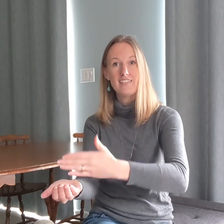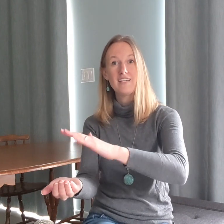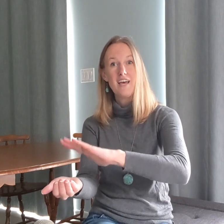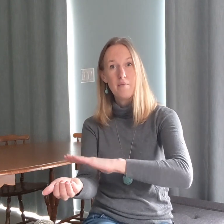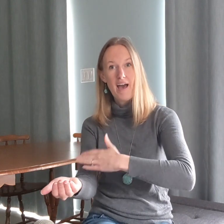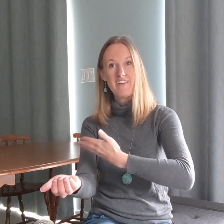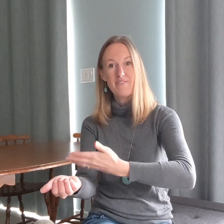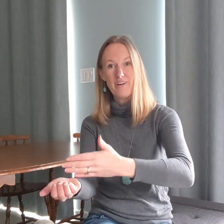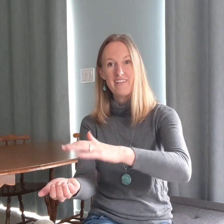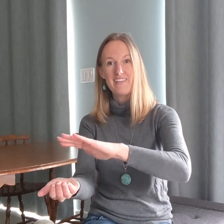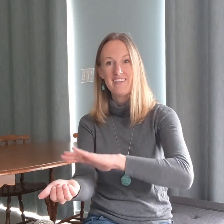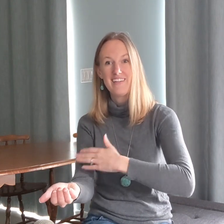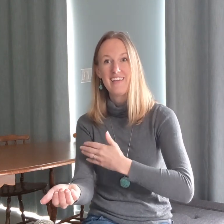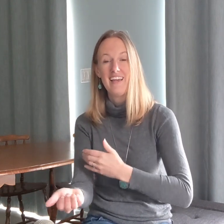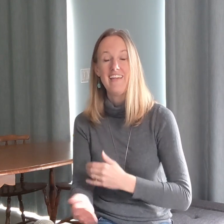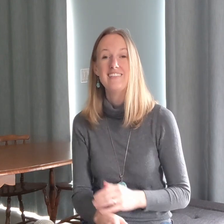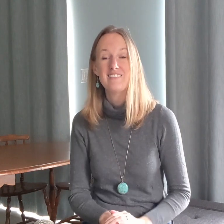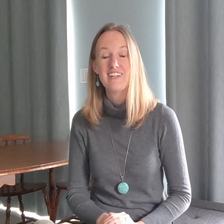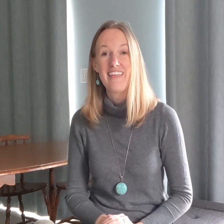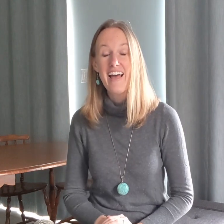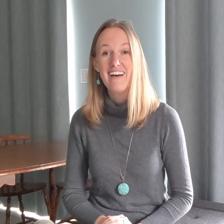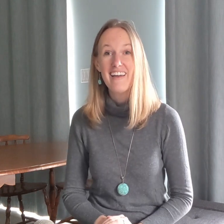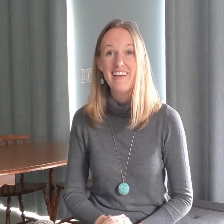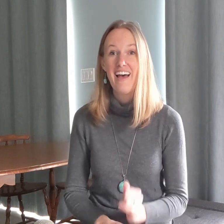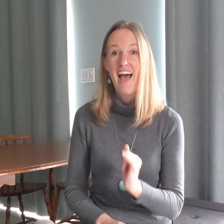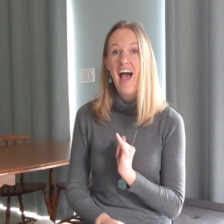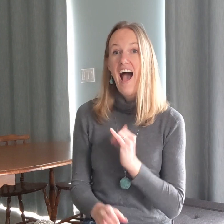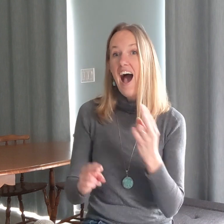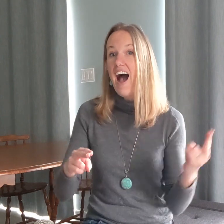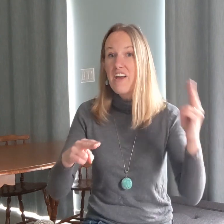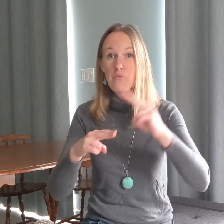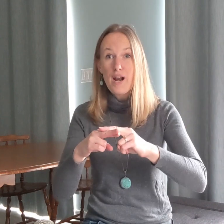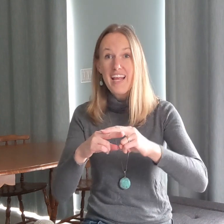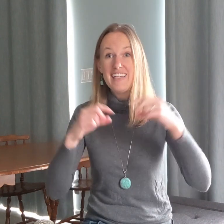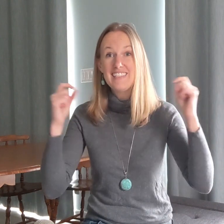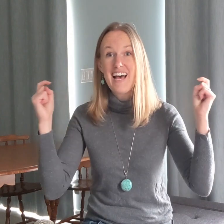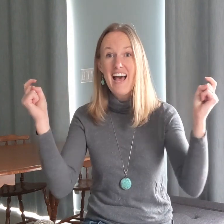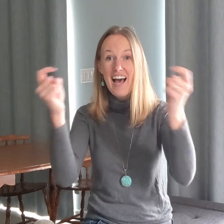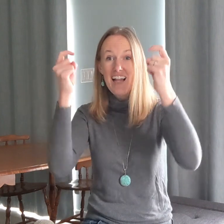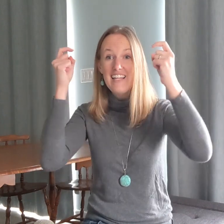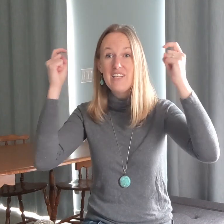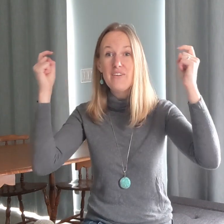back and forth. Okay so we'll try that line. I raise a hallelujah